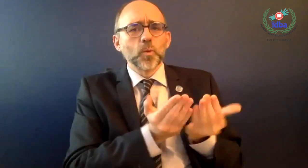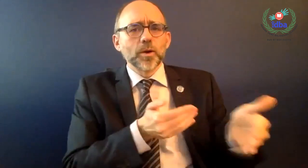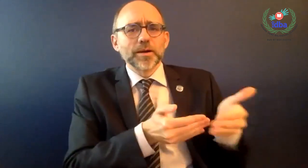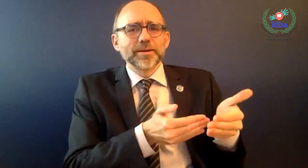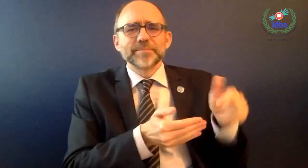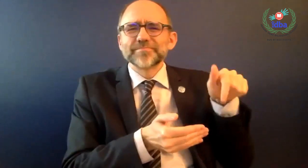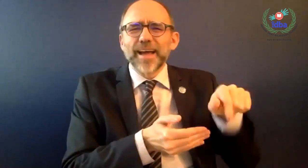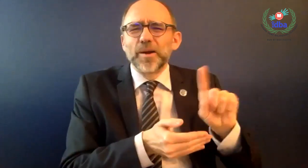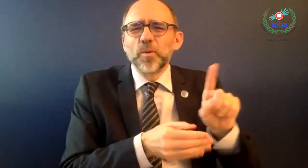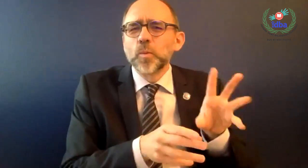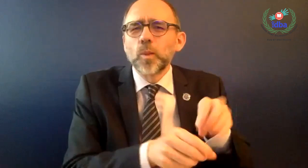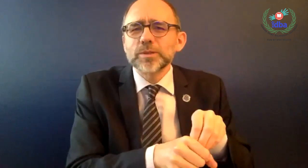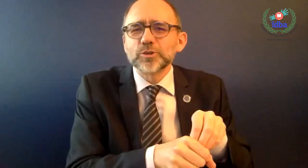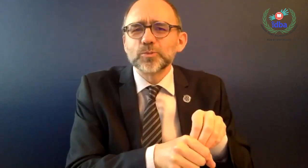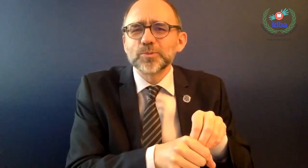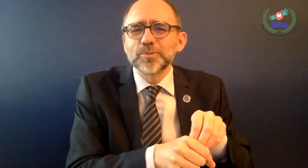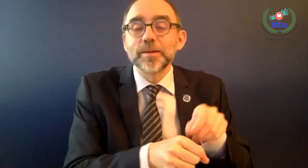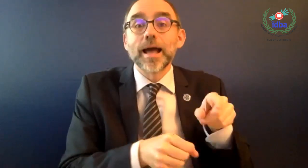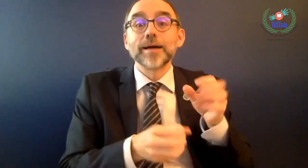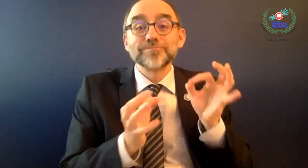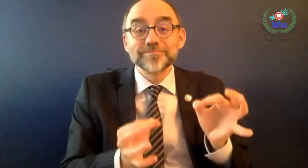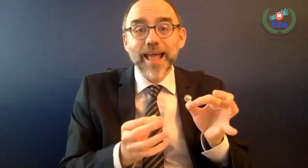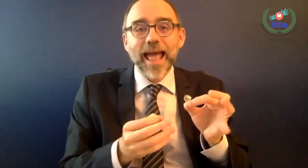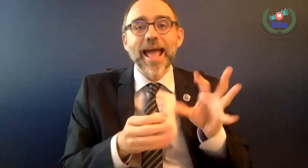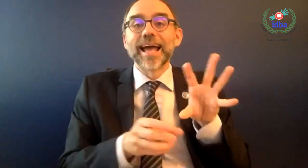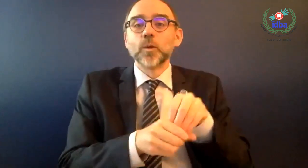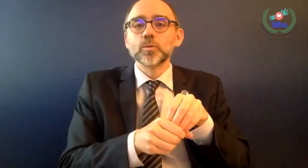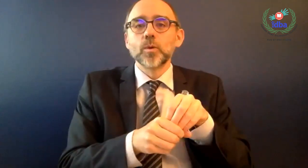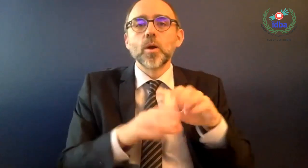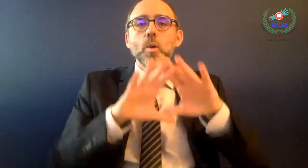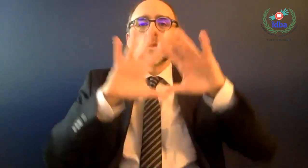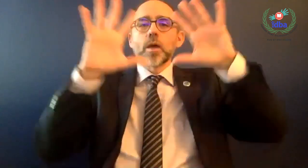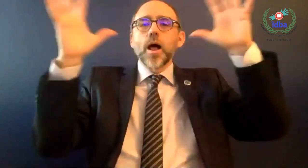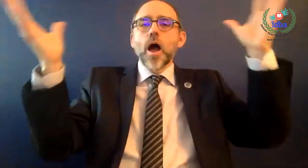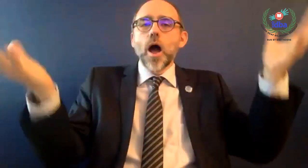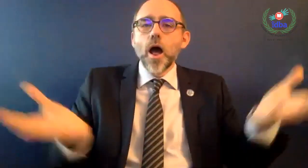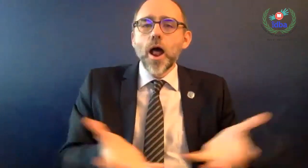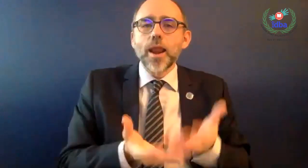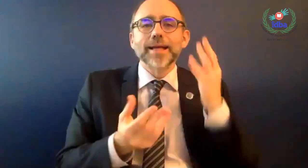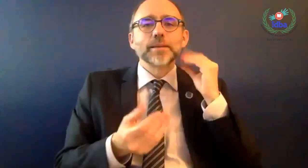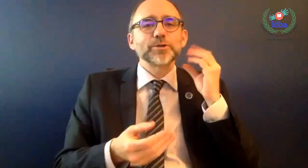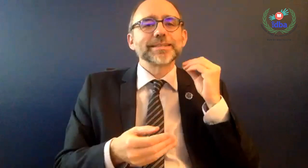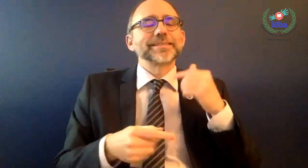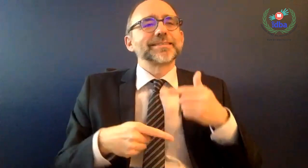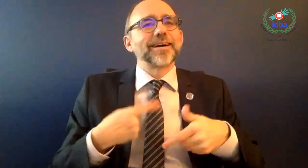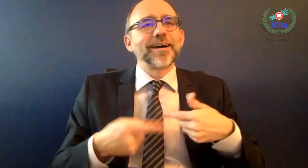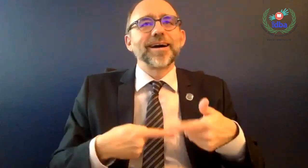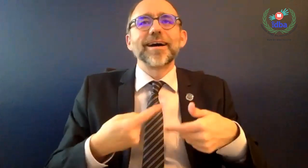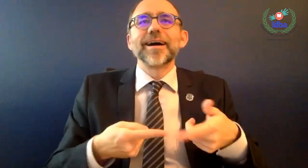Just to put your child in a nearby deaf school, sorry, a general school does not make it, just